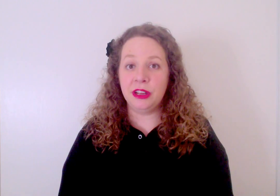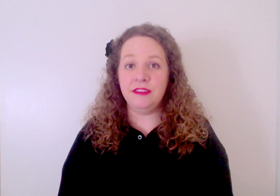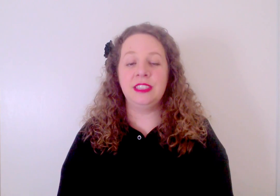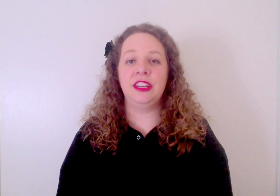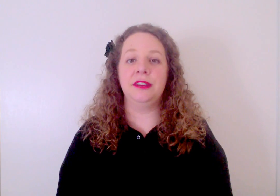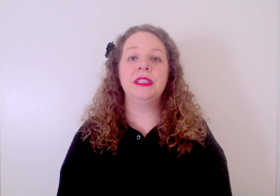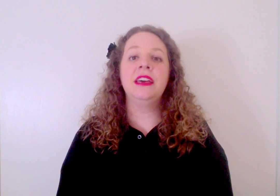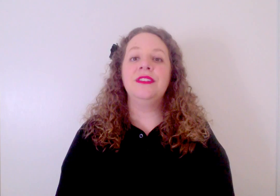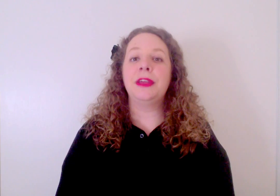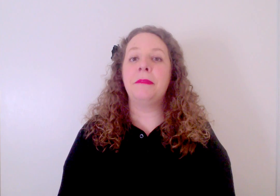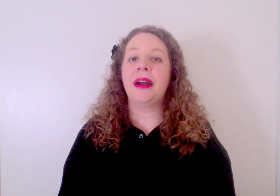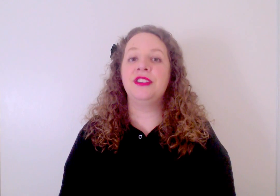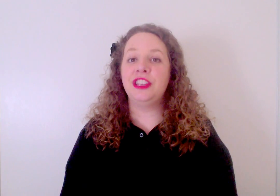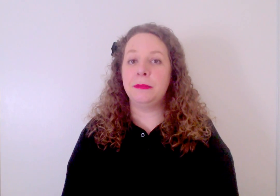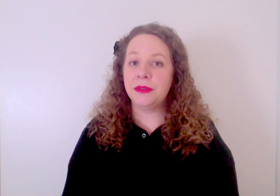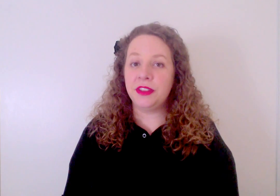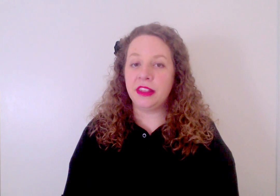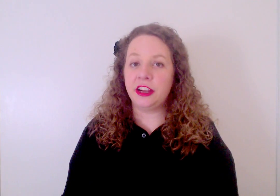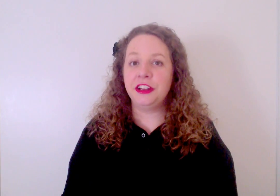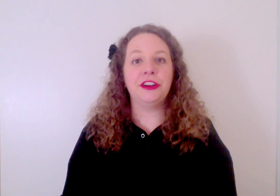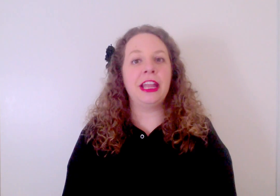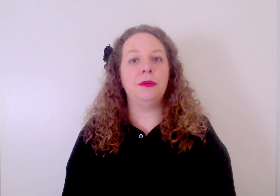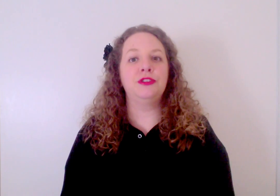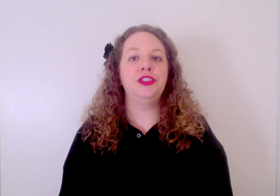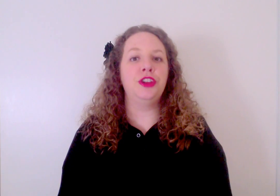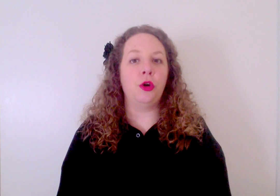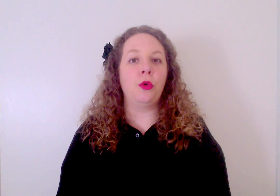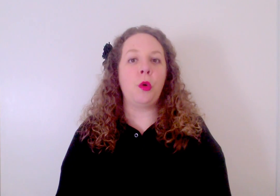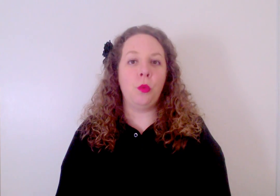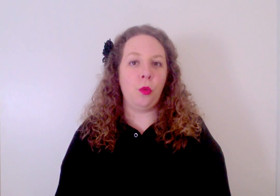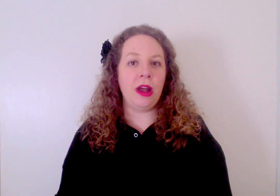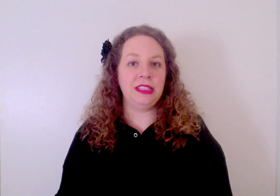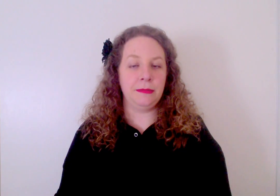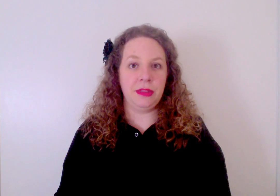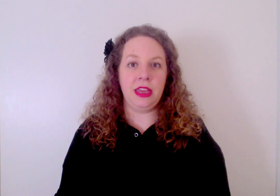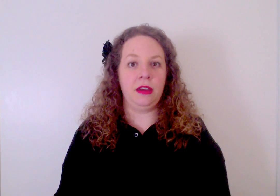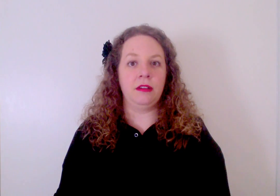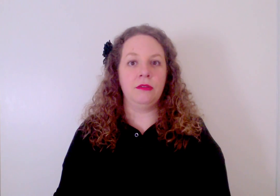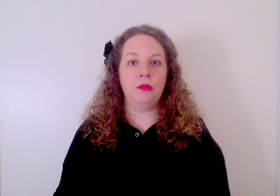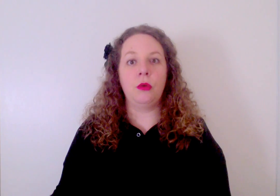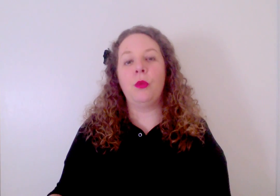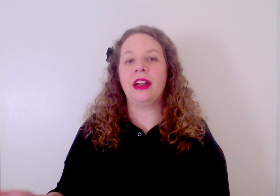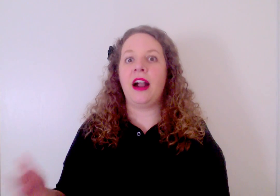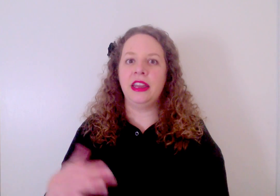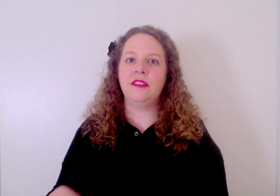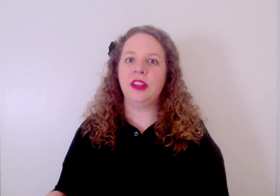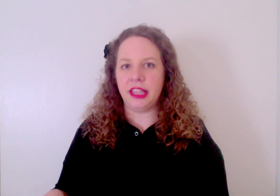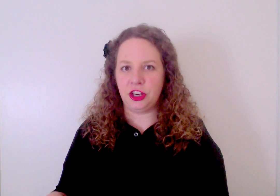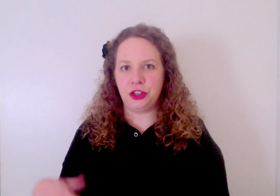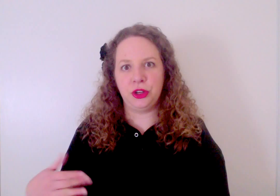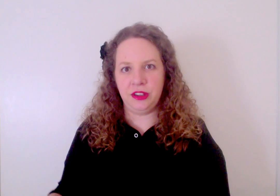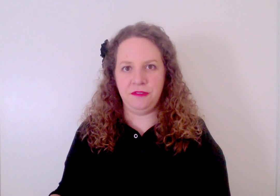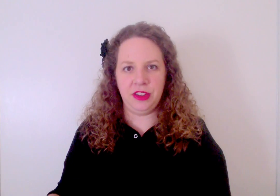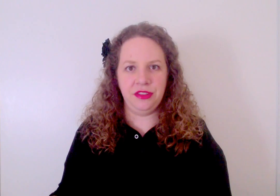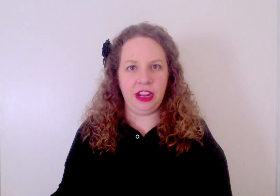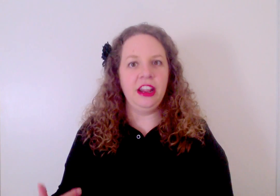previous videos that by the shape of the letter, you're able to know what what kind of a letter could have fit in there,